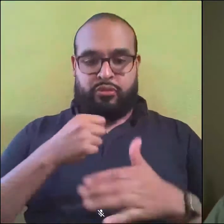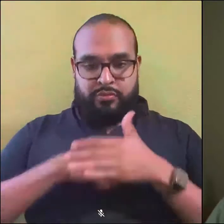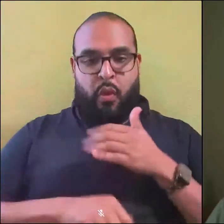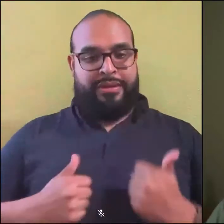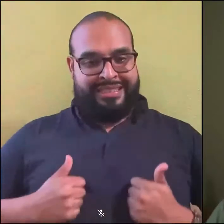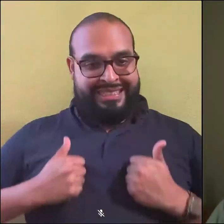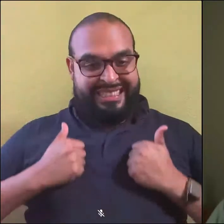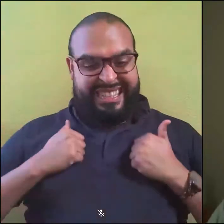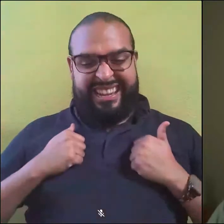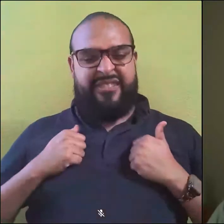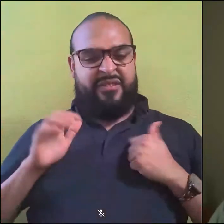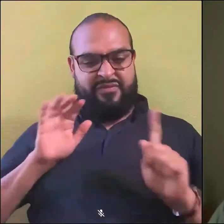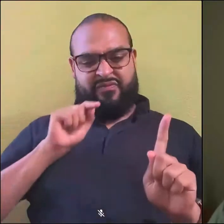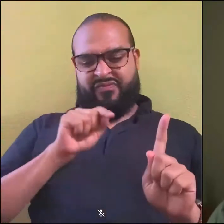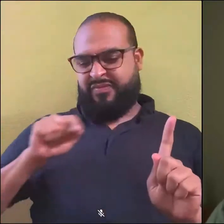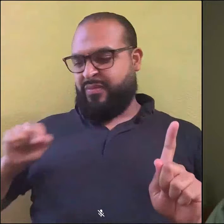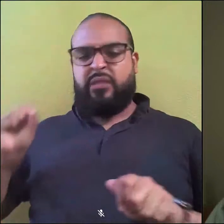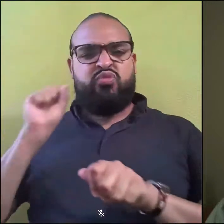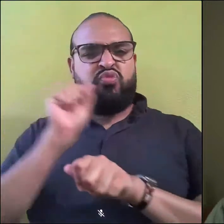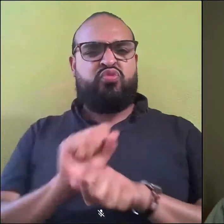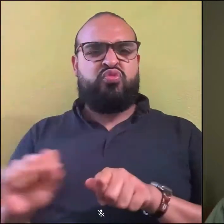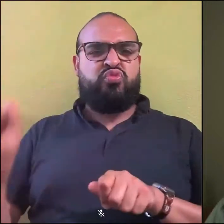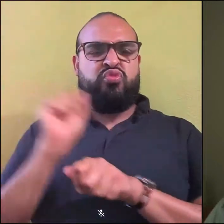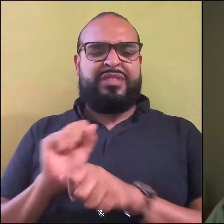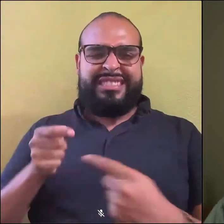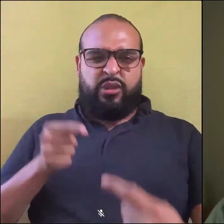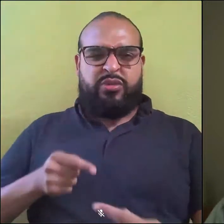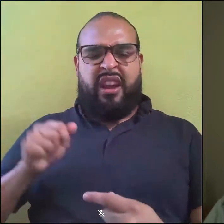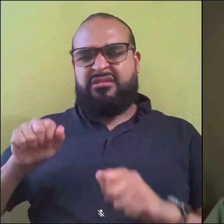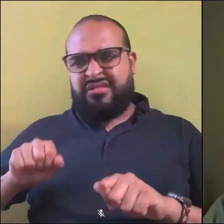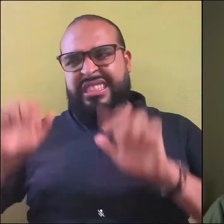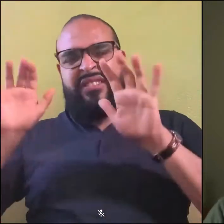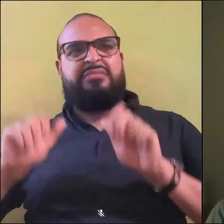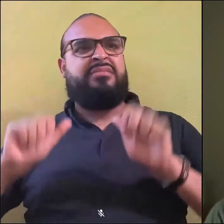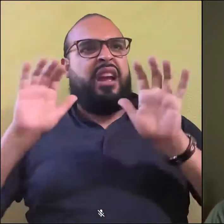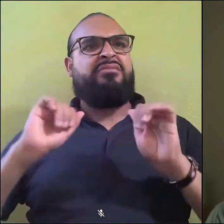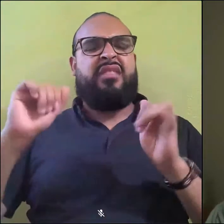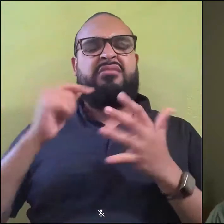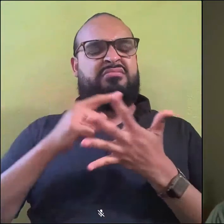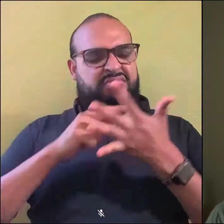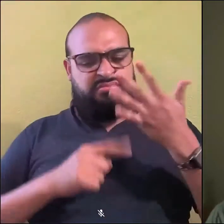They worked incredibly hard to give it to all of us, whatever our backgrounds.